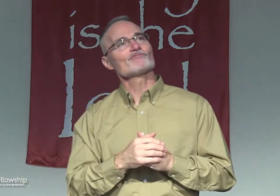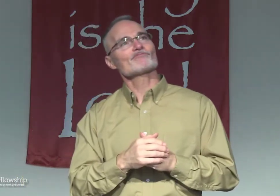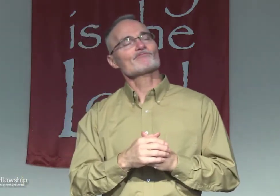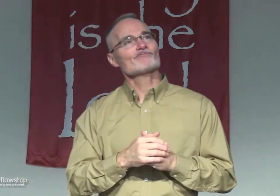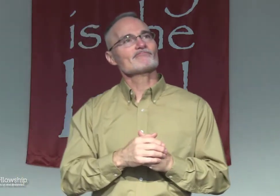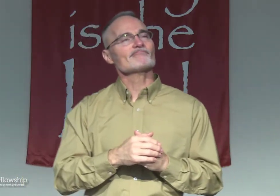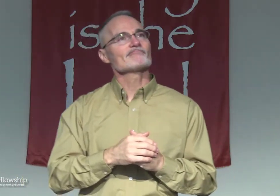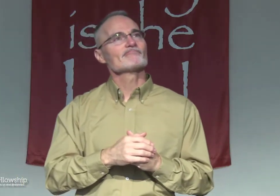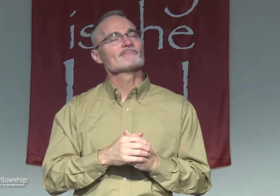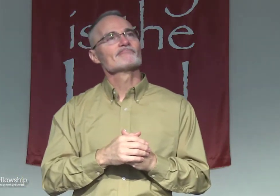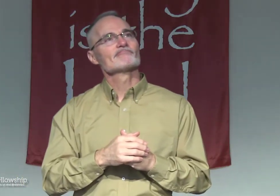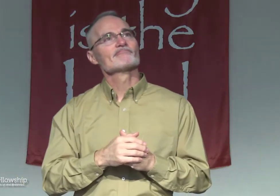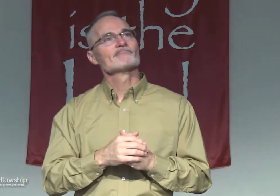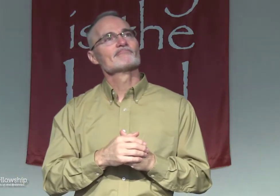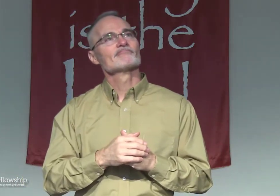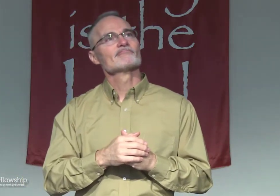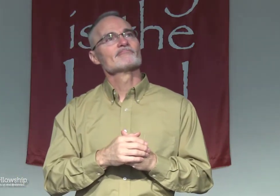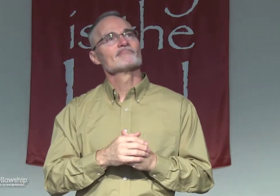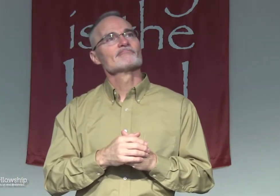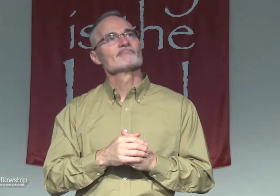live because of this passage.